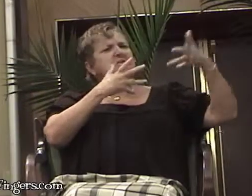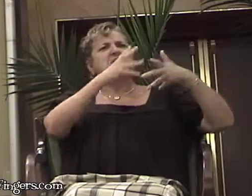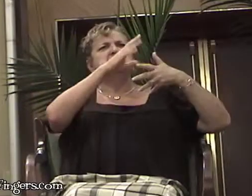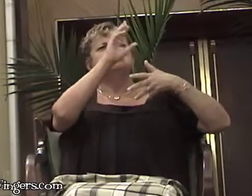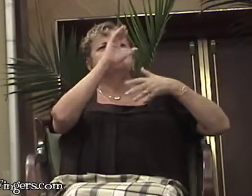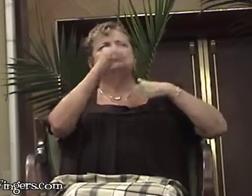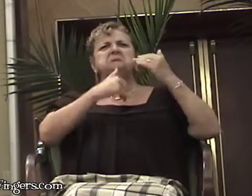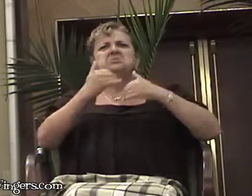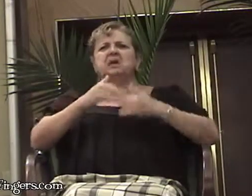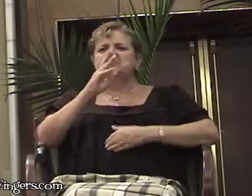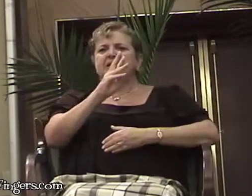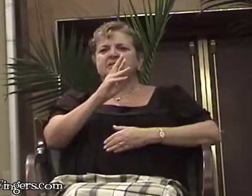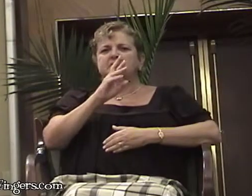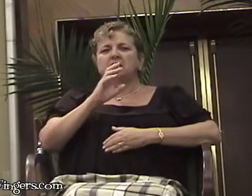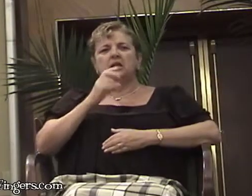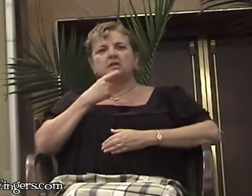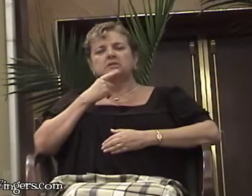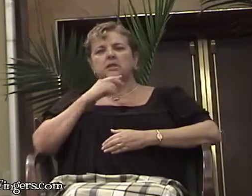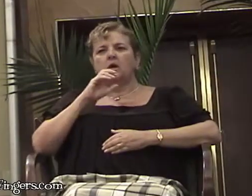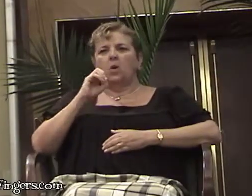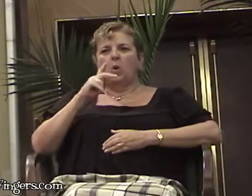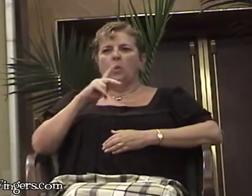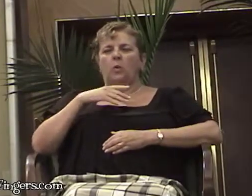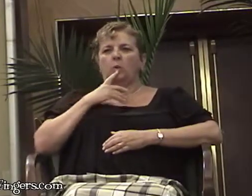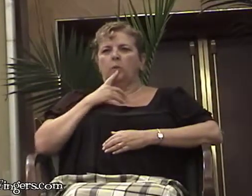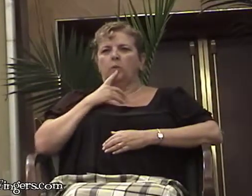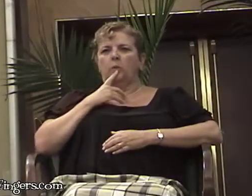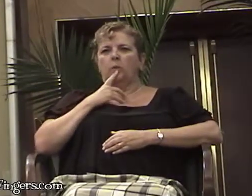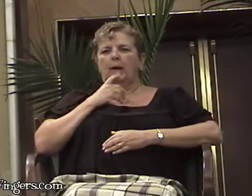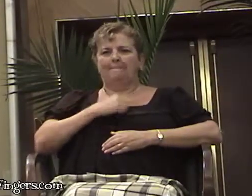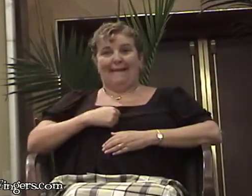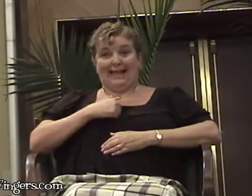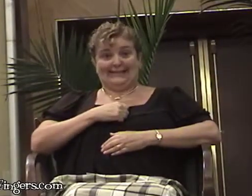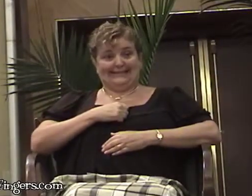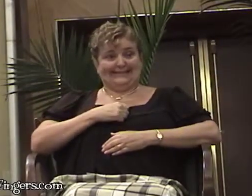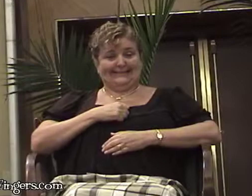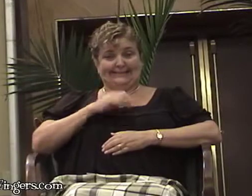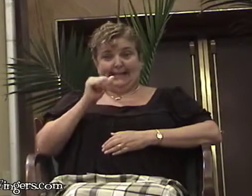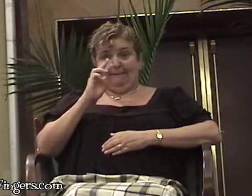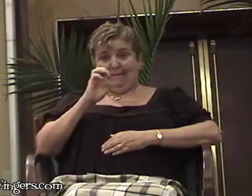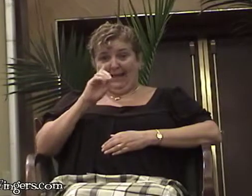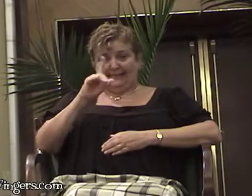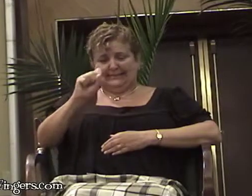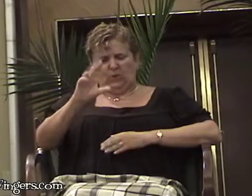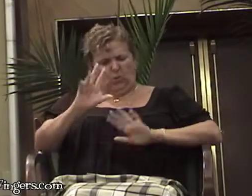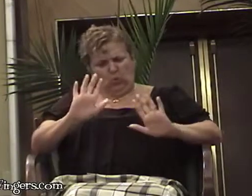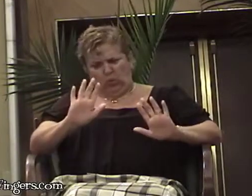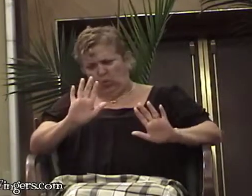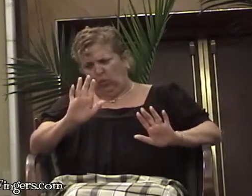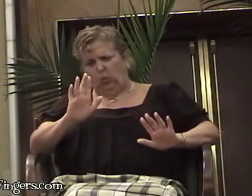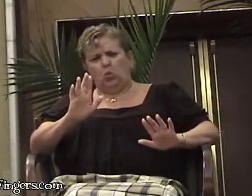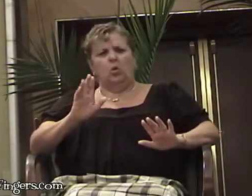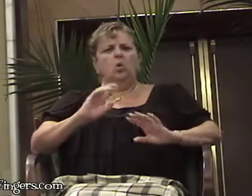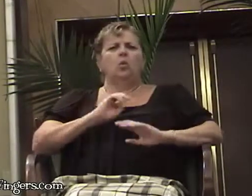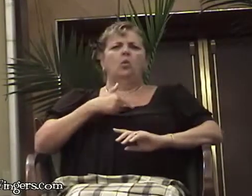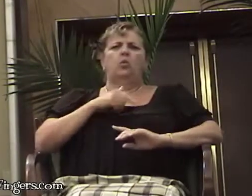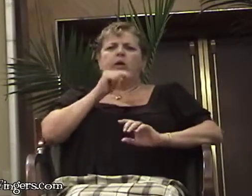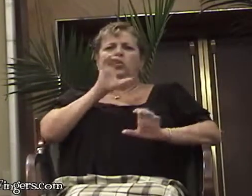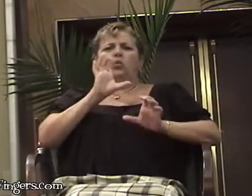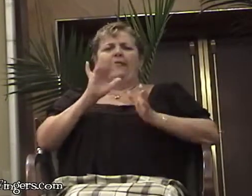men. I said, no, I don't do that. We don't. No, wrong guy, wrong neighborhood. We don't know men and eggs that off. But later that